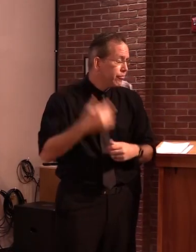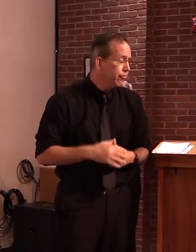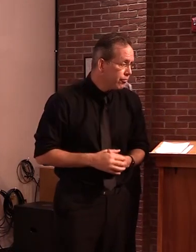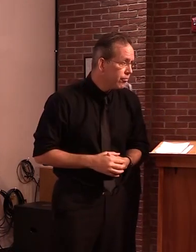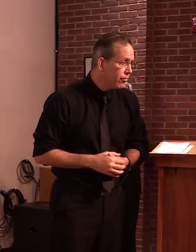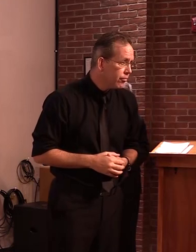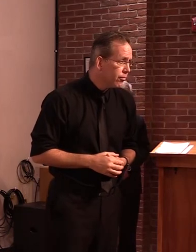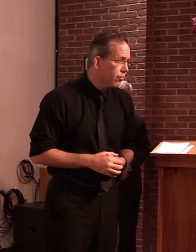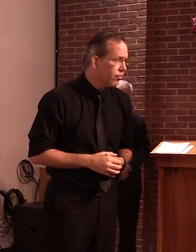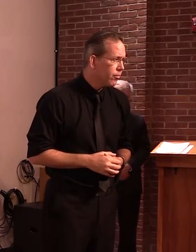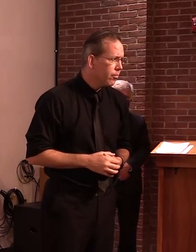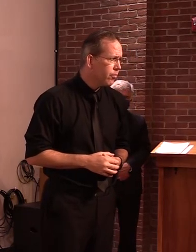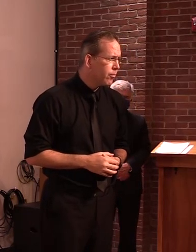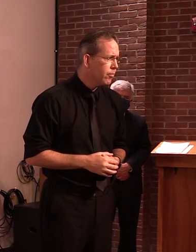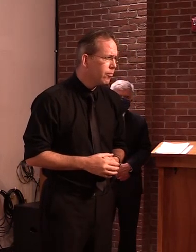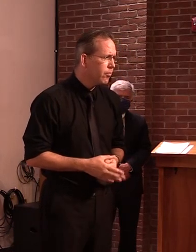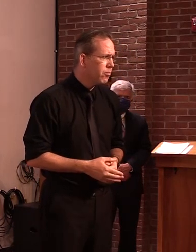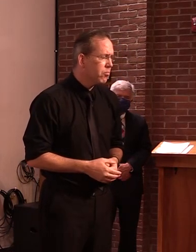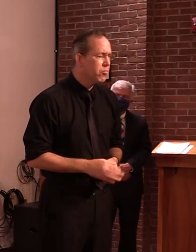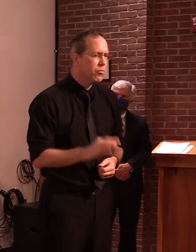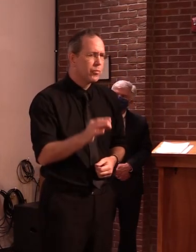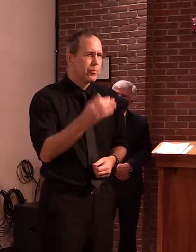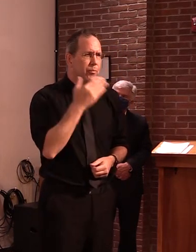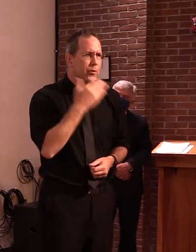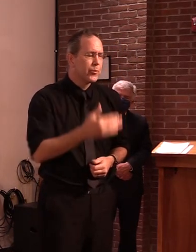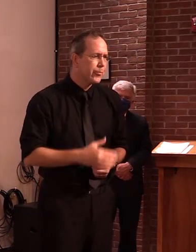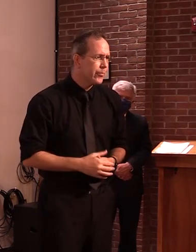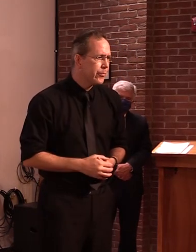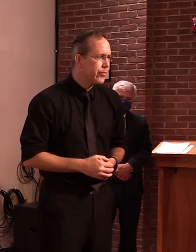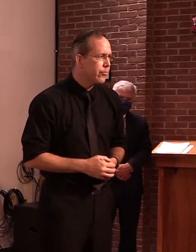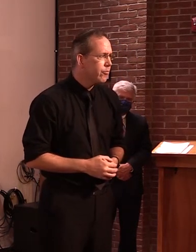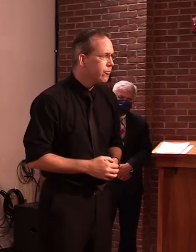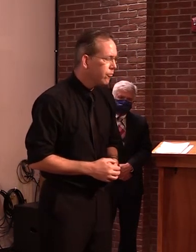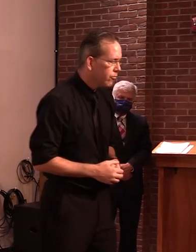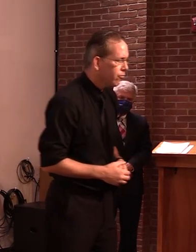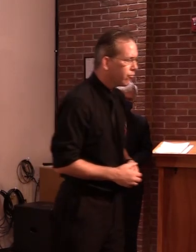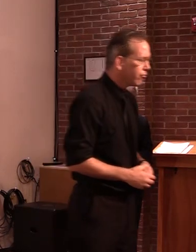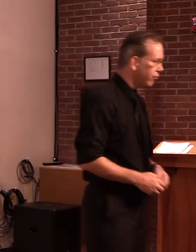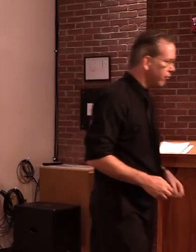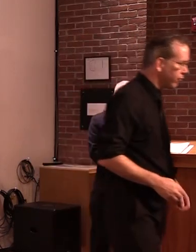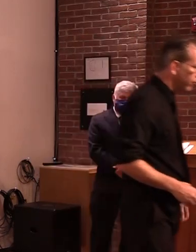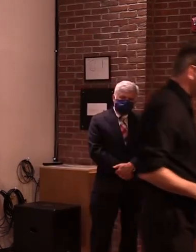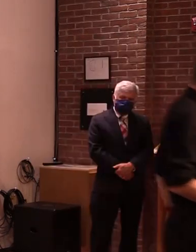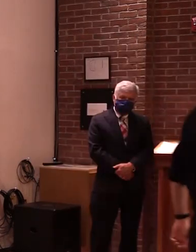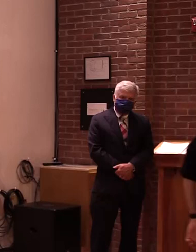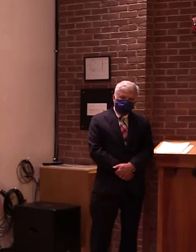Okay. Thanks. Well, great. Thank you very much. Mike Bielowski.